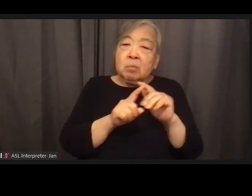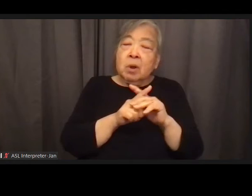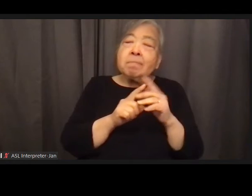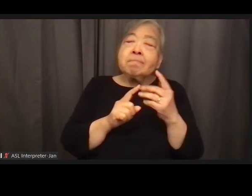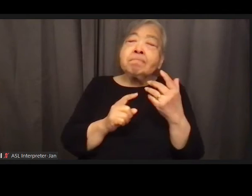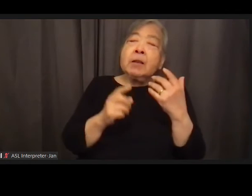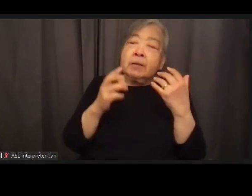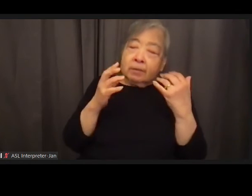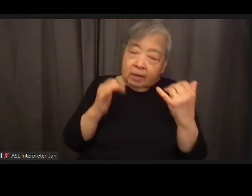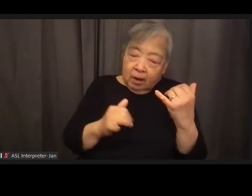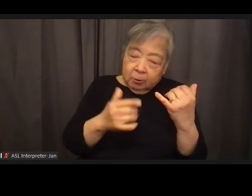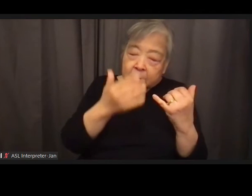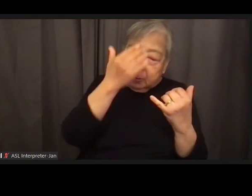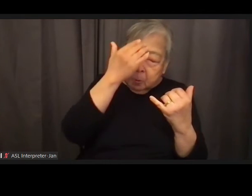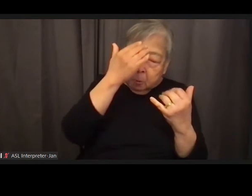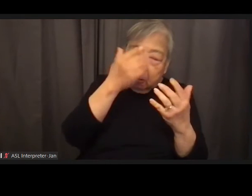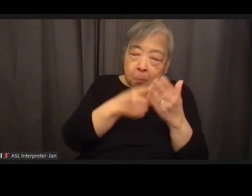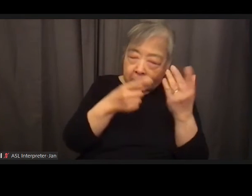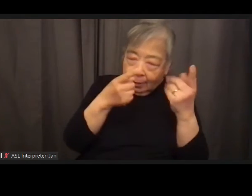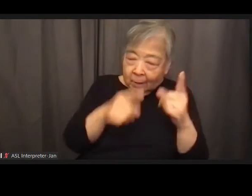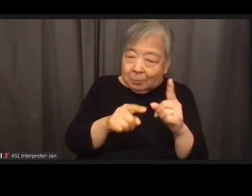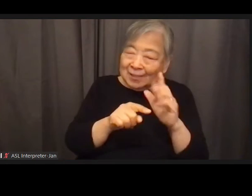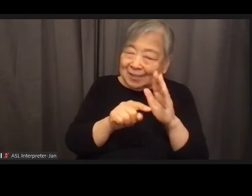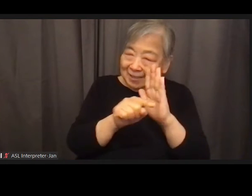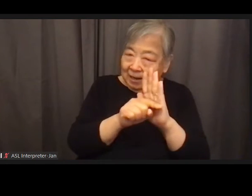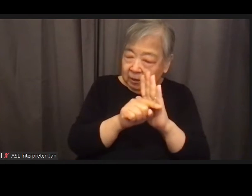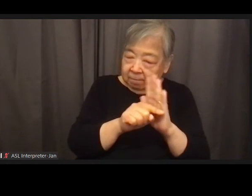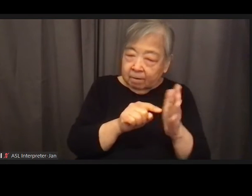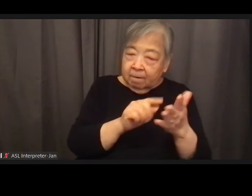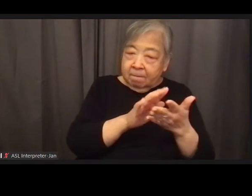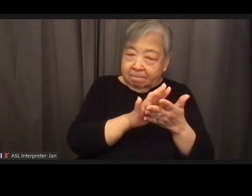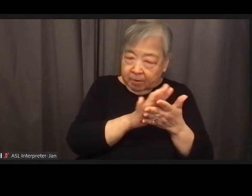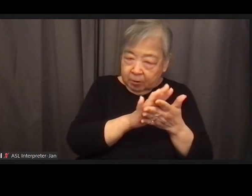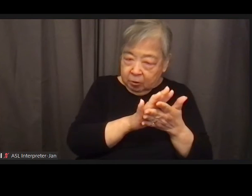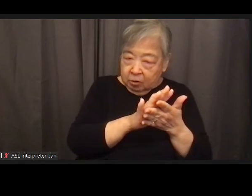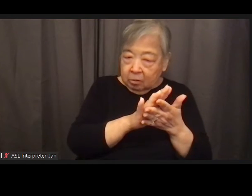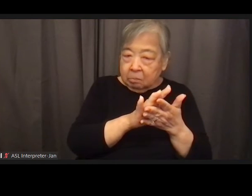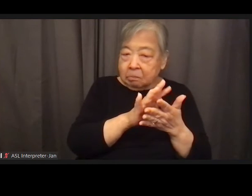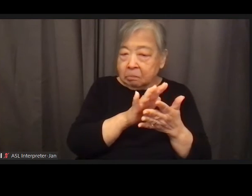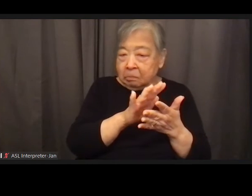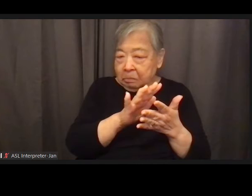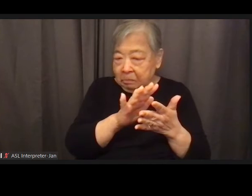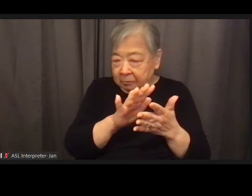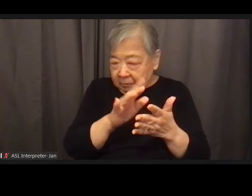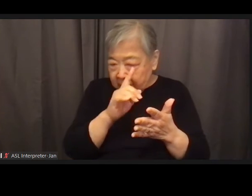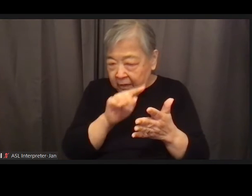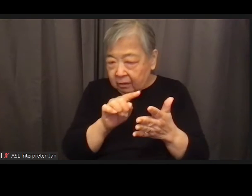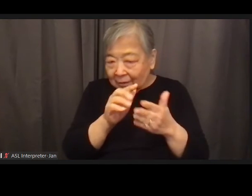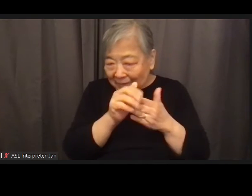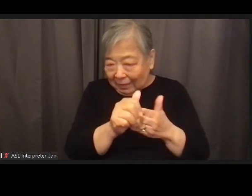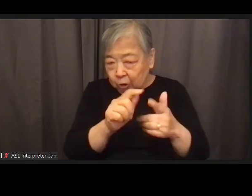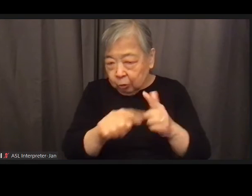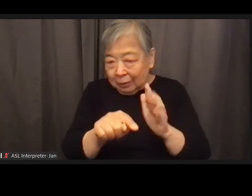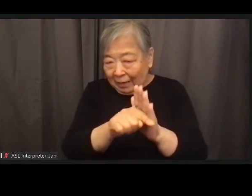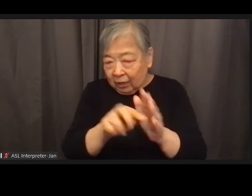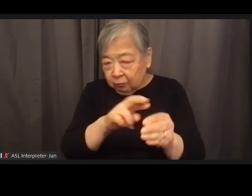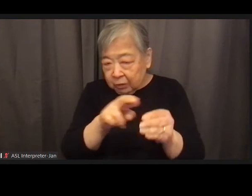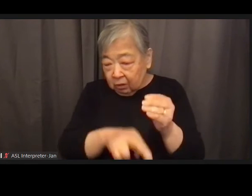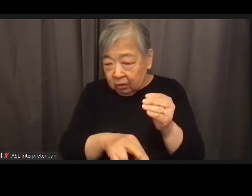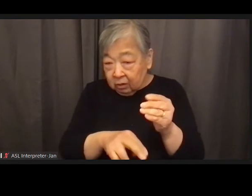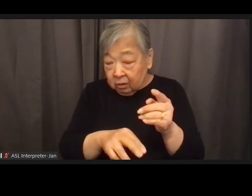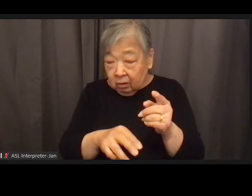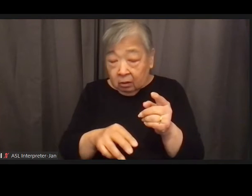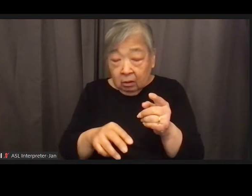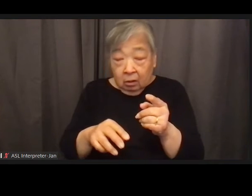of the more negative effects of the films, would you take this into consideration for your next film? Would you warn your